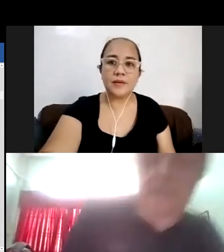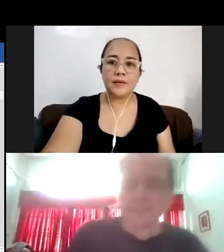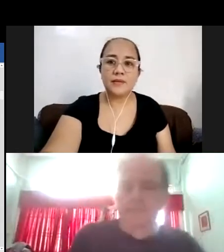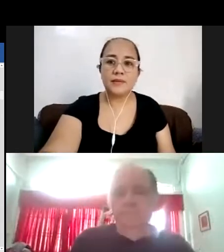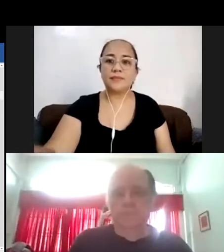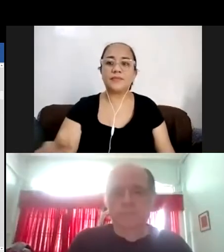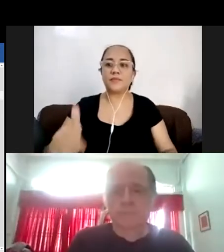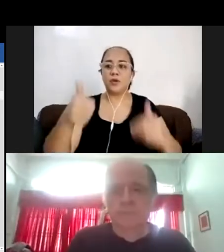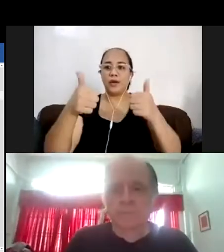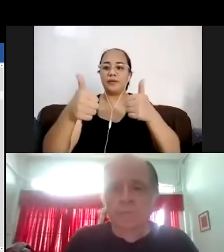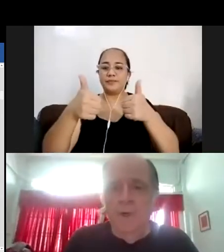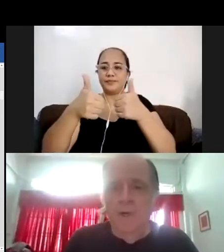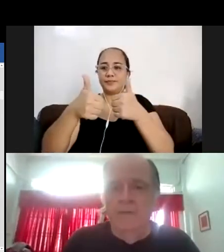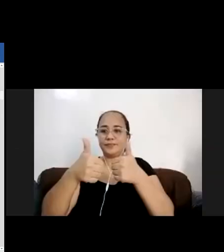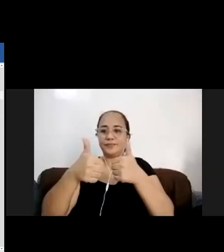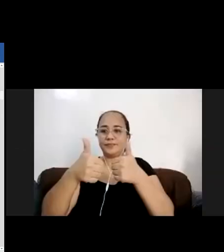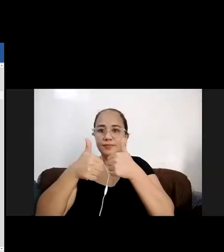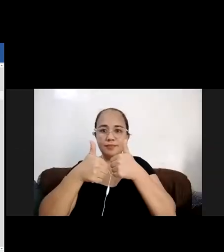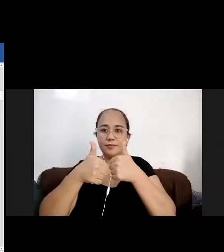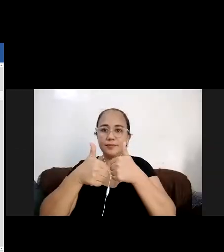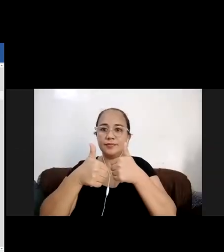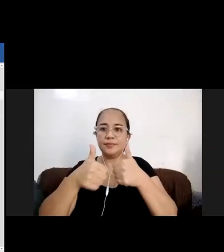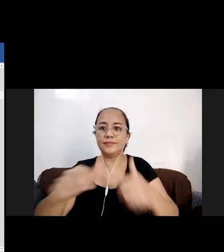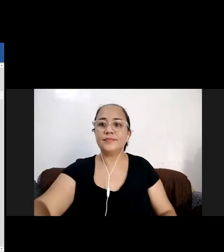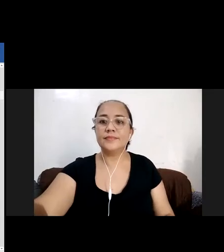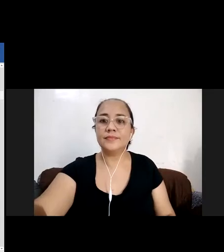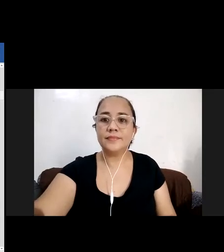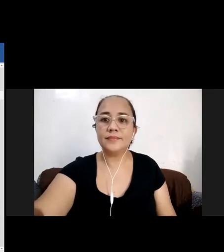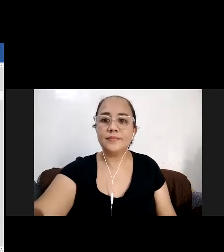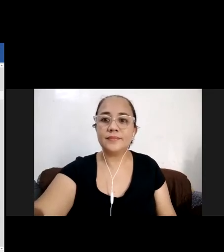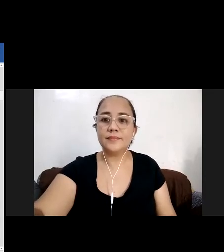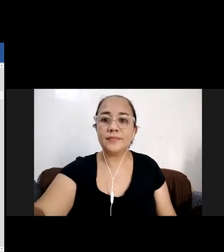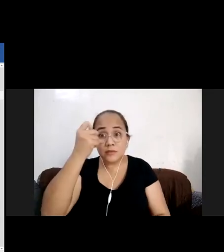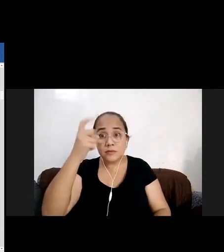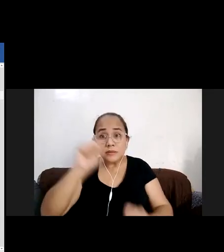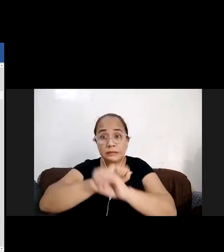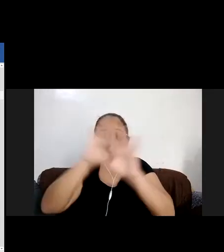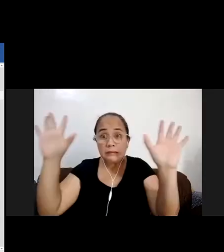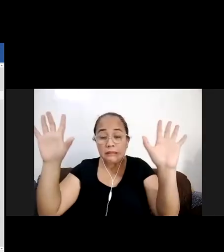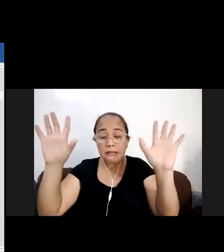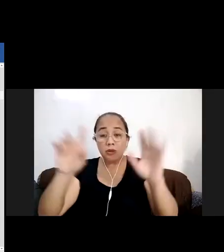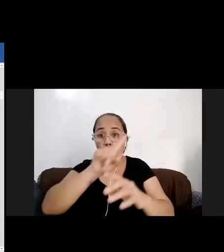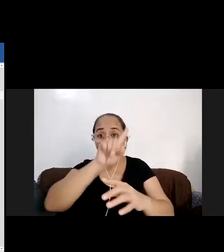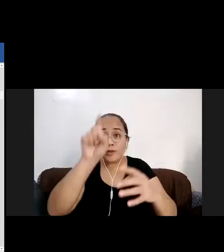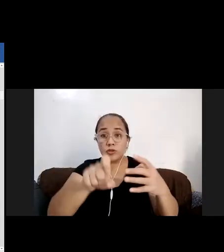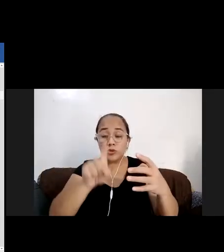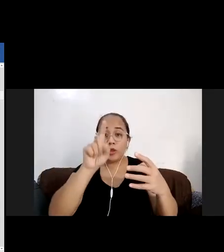Okay. Would everyone understand question 3 and 4?